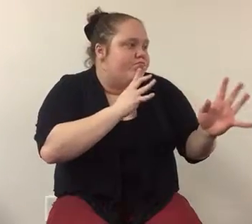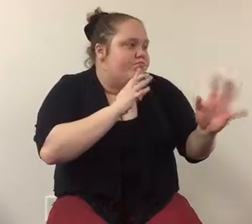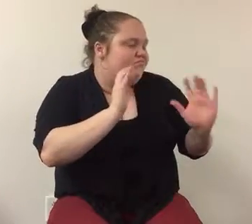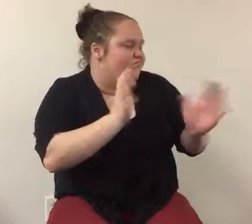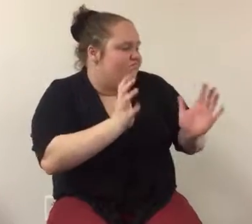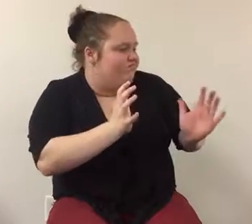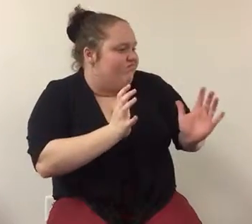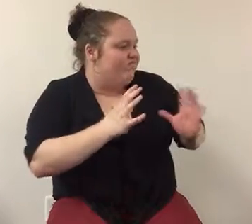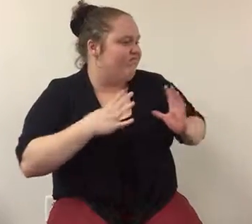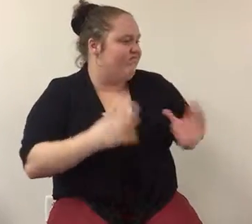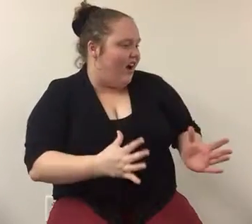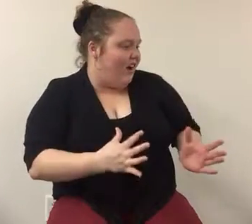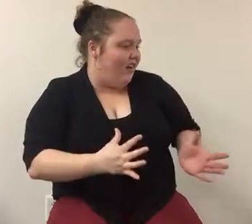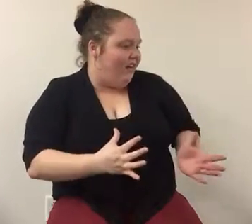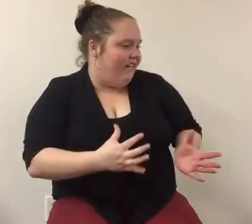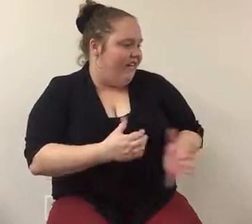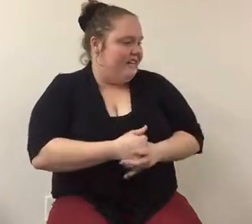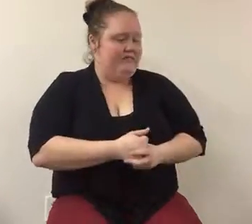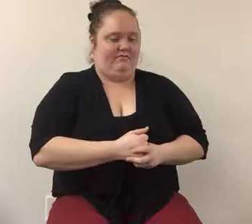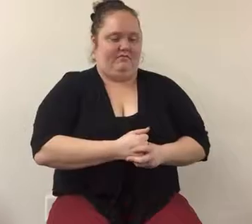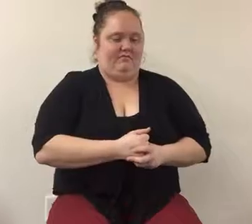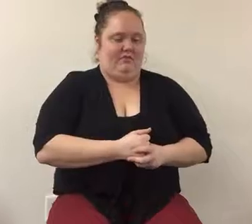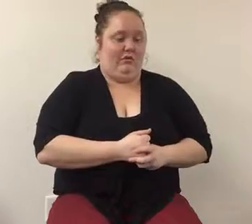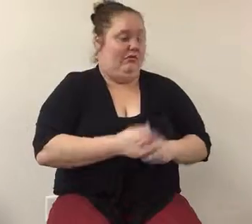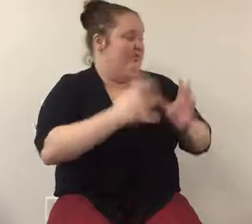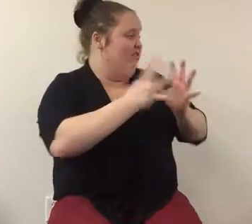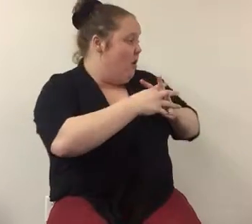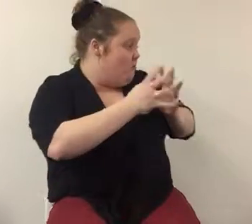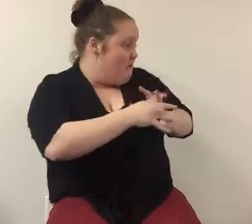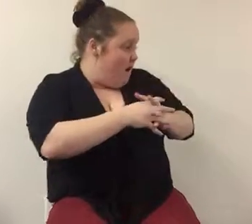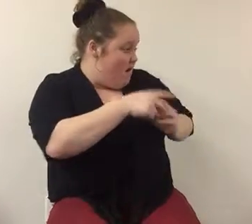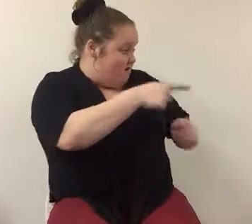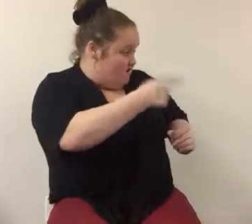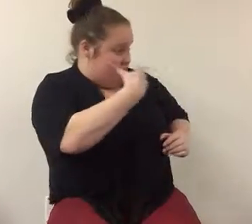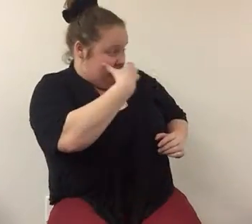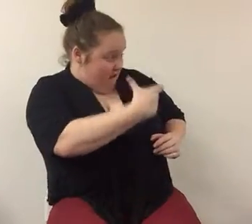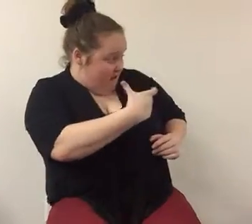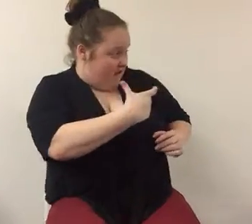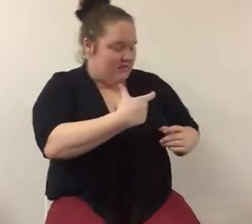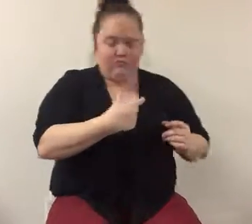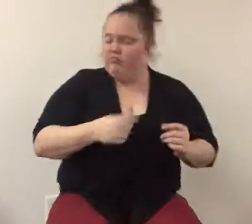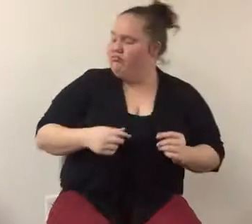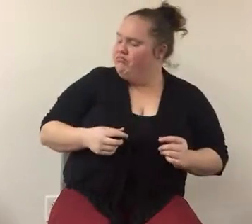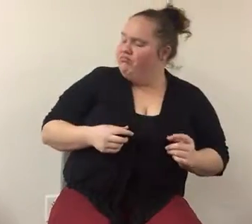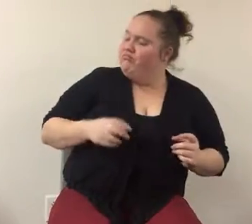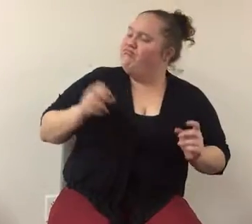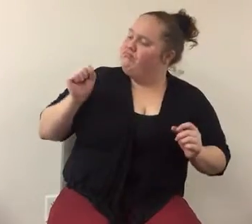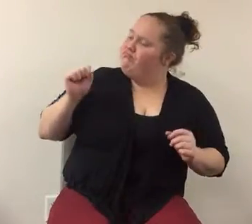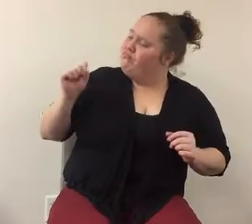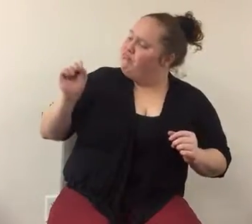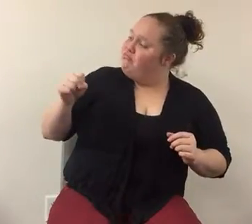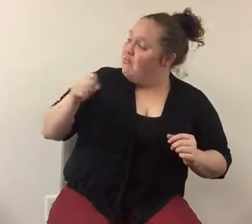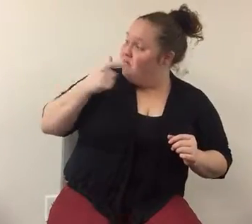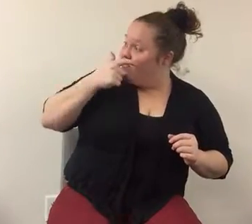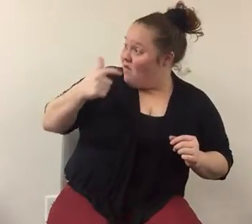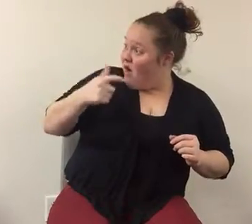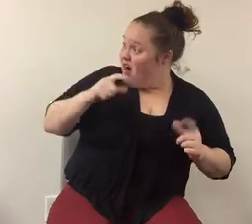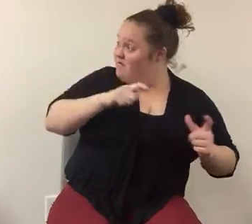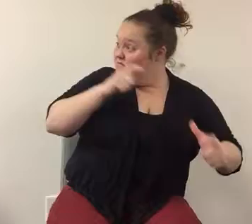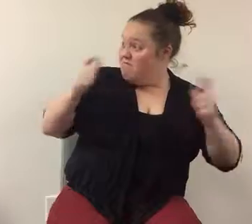If there's a big thunderstorm happening while we're during their procedure day, we might be talking about the weather, or we could be